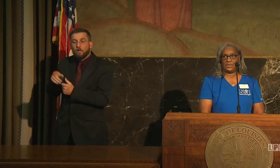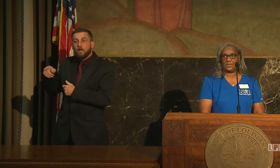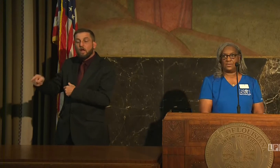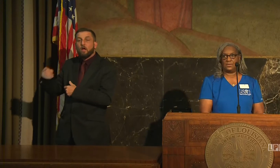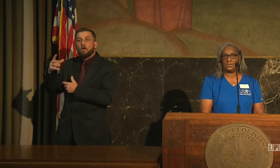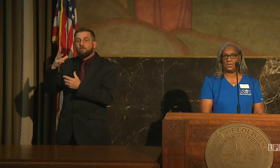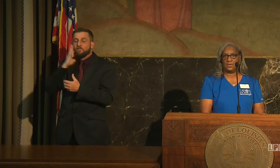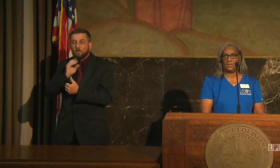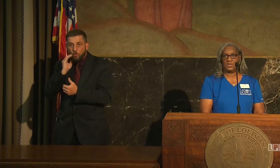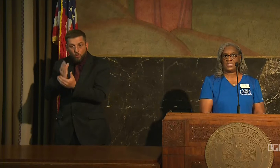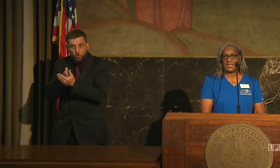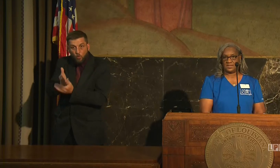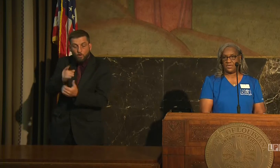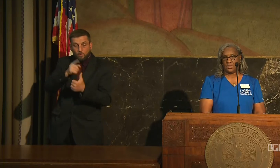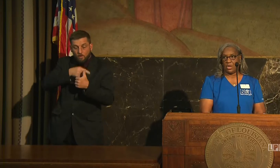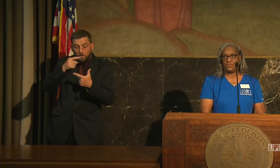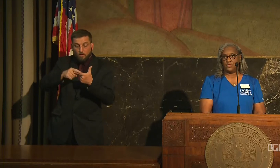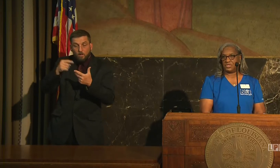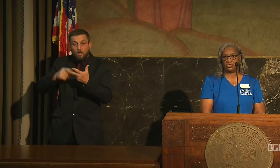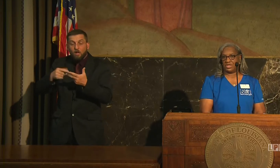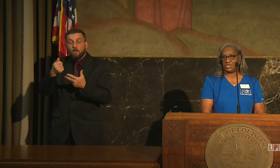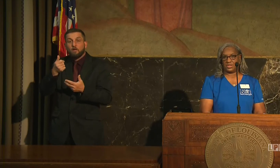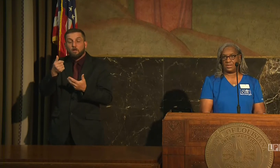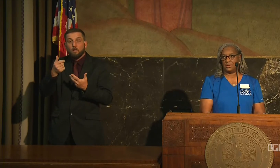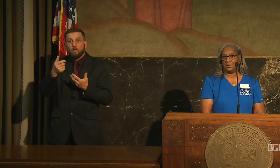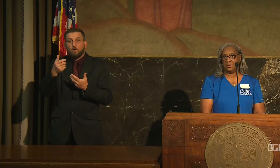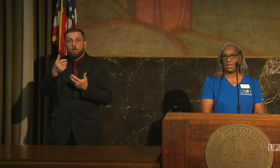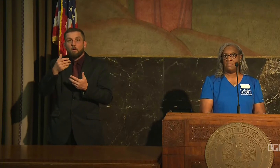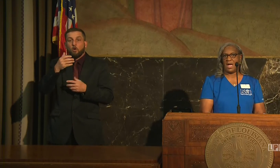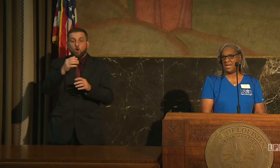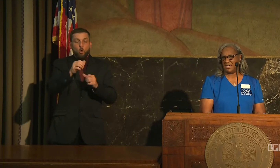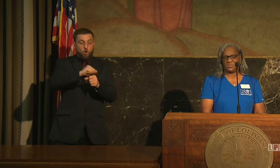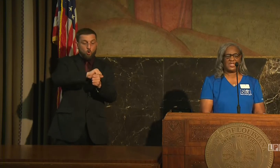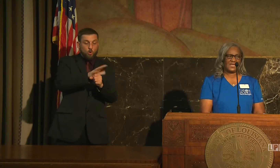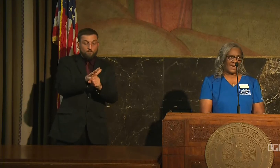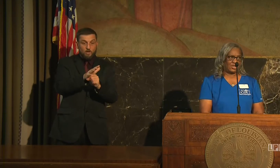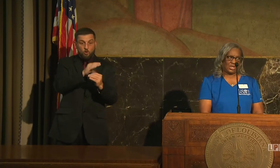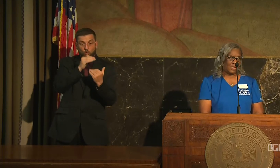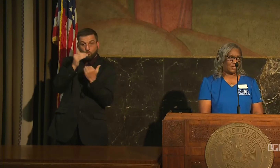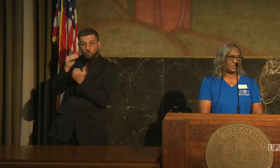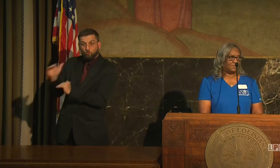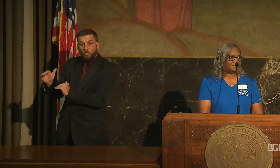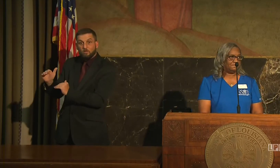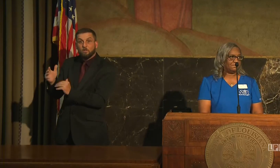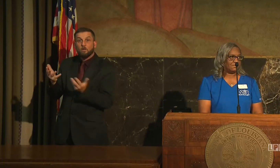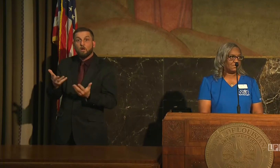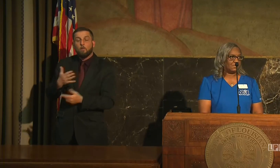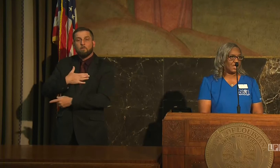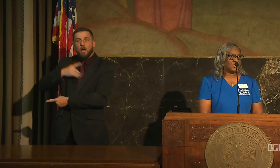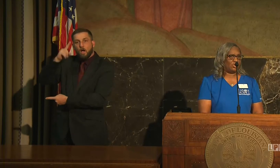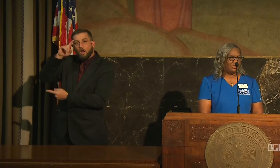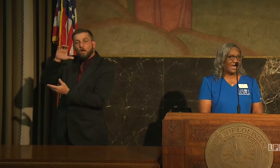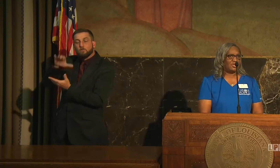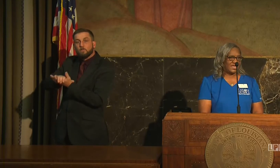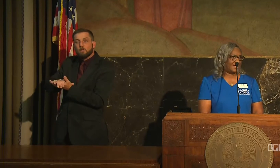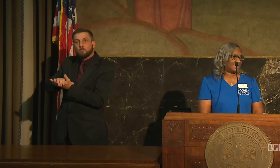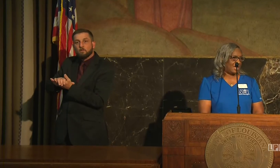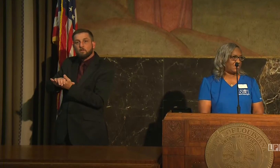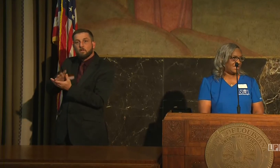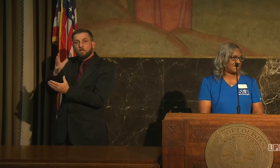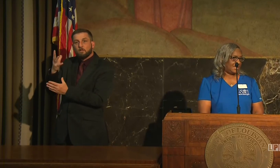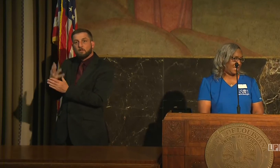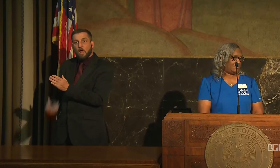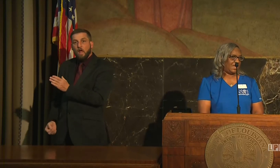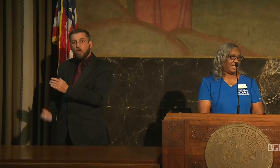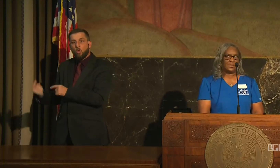went through, because of the COVID restriction, my husband died alone. So now, yes,